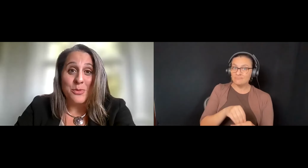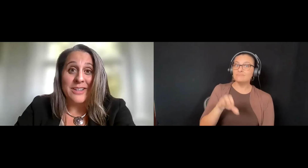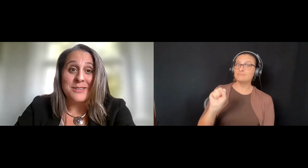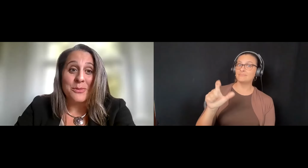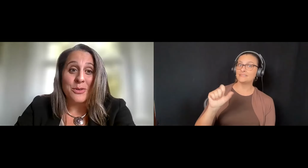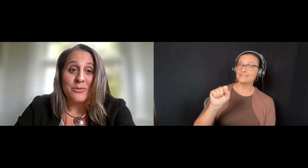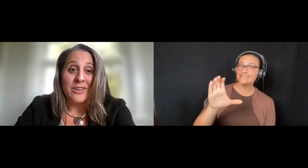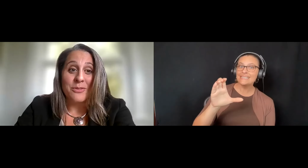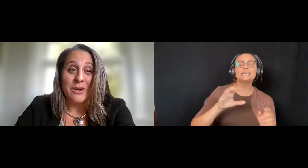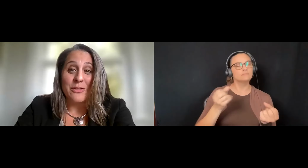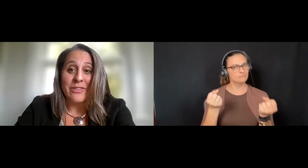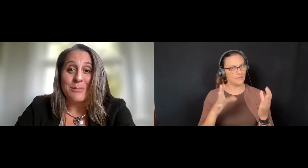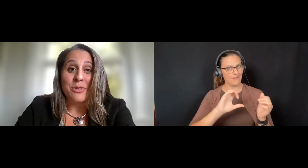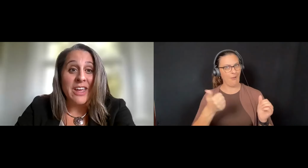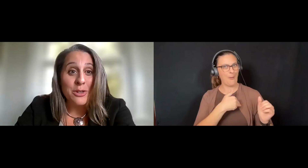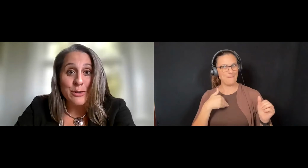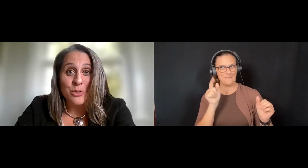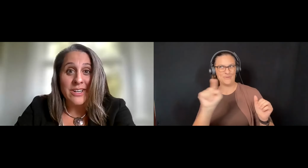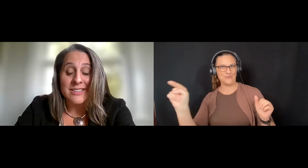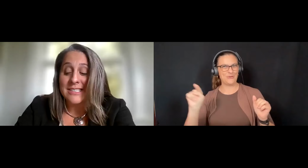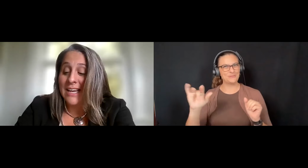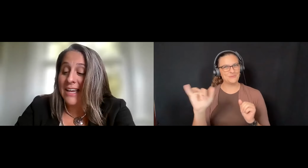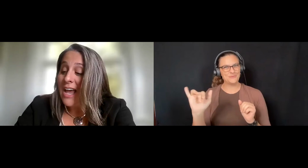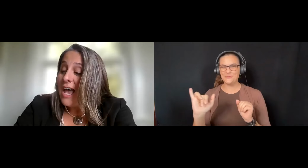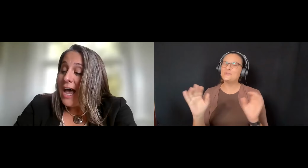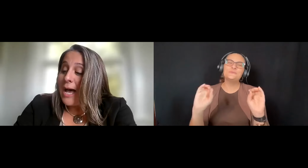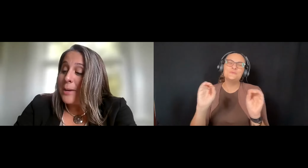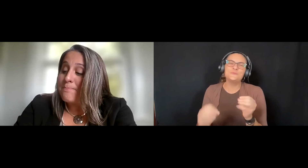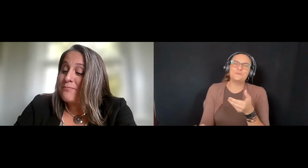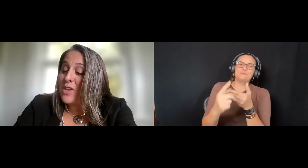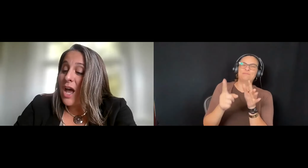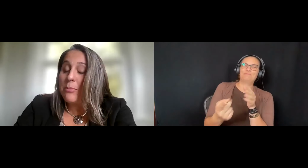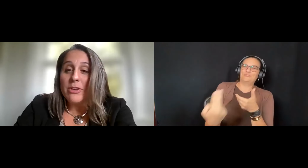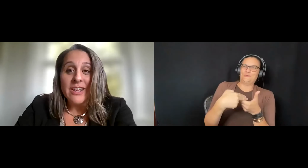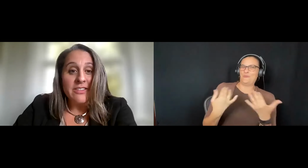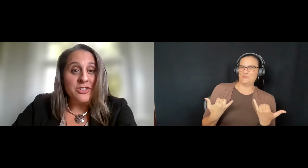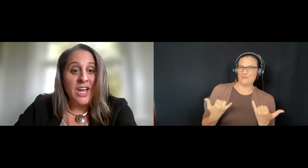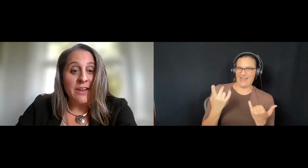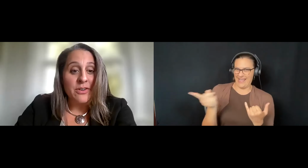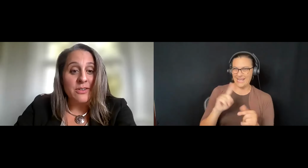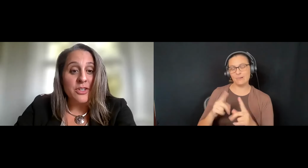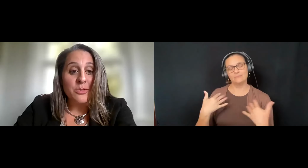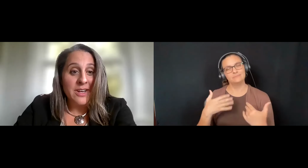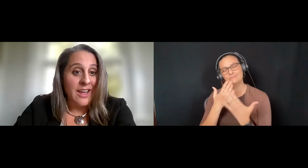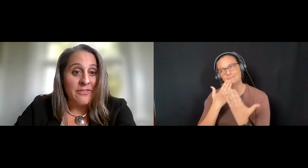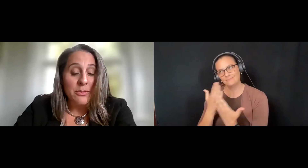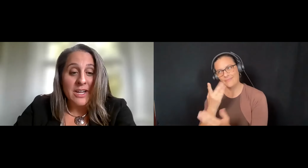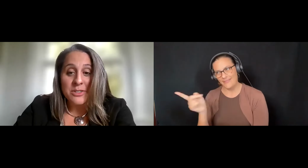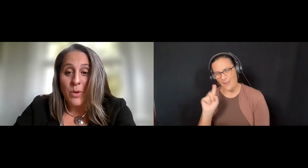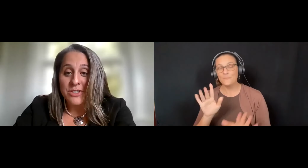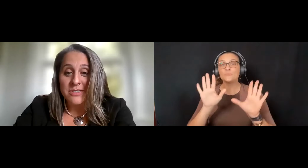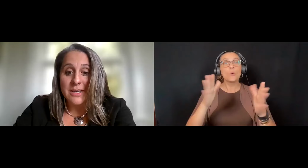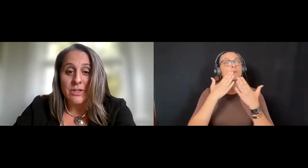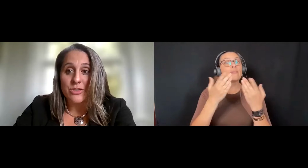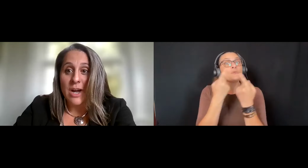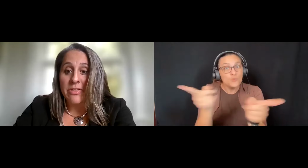in countless ways. And we're really grateful for them. So thank you for joining us today. I'm looking in the chat for Q&A. If anyone